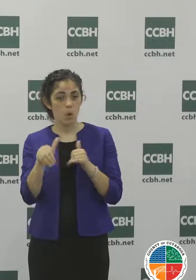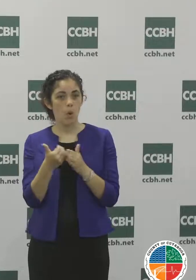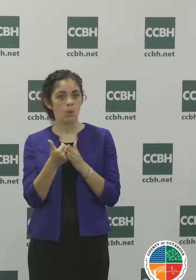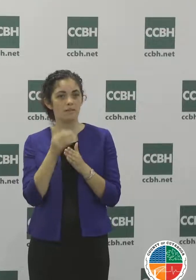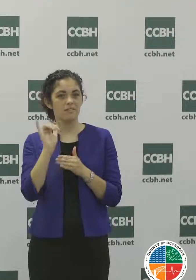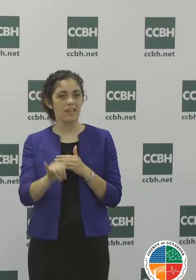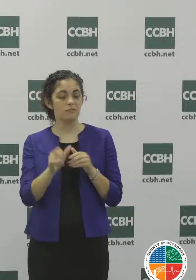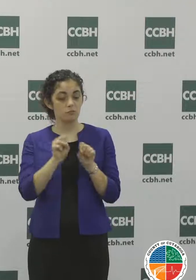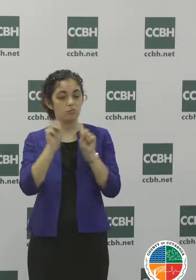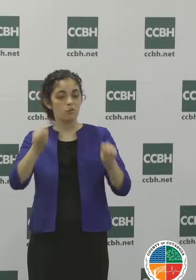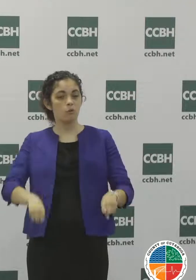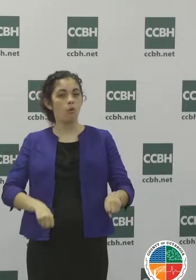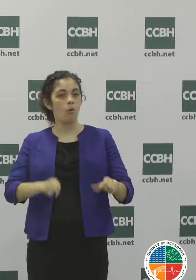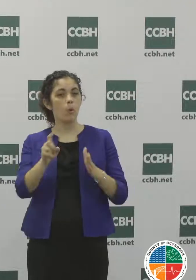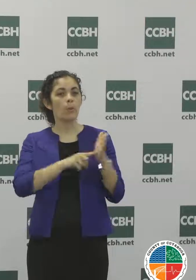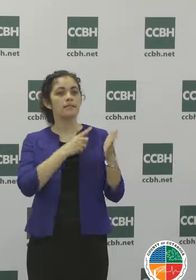racism.